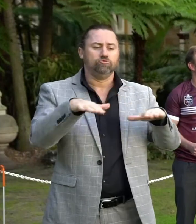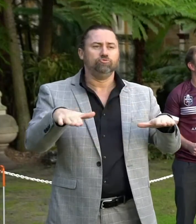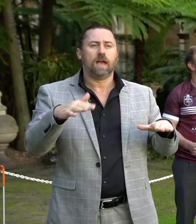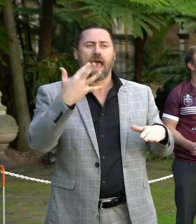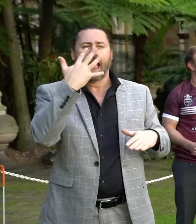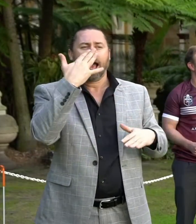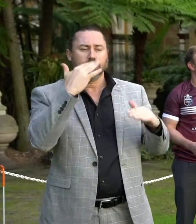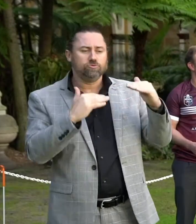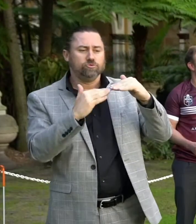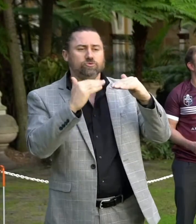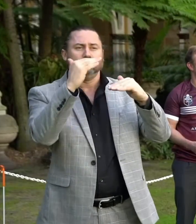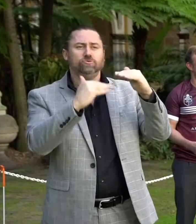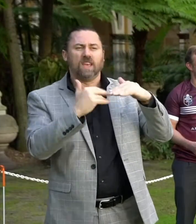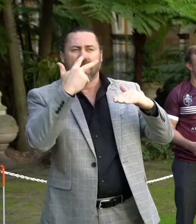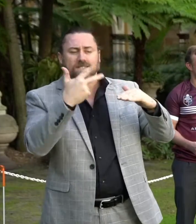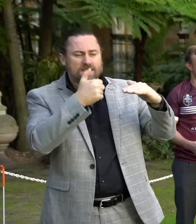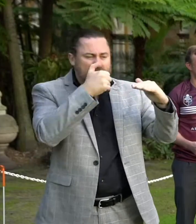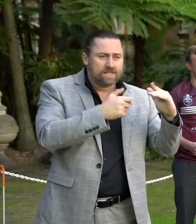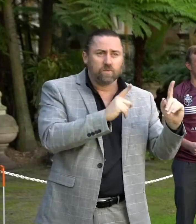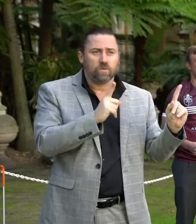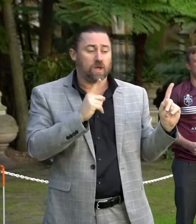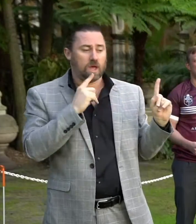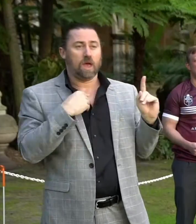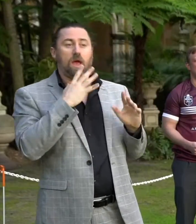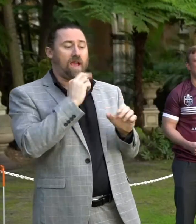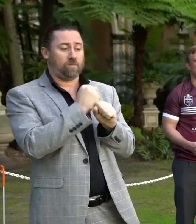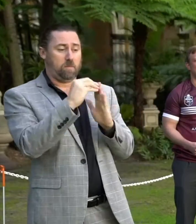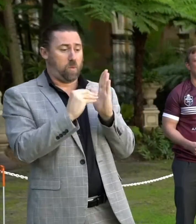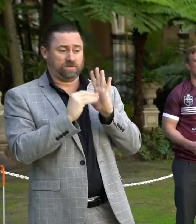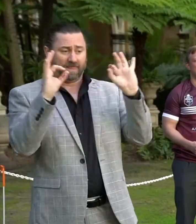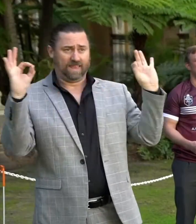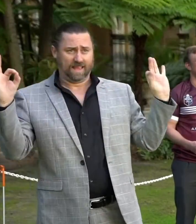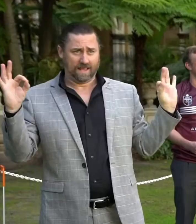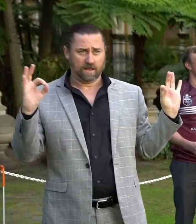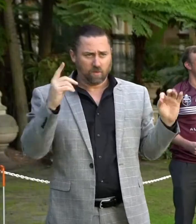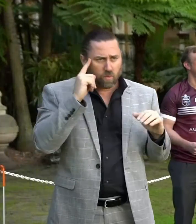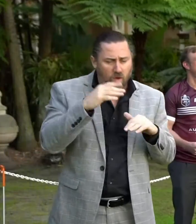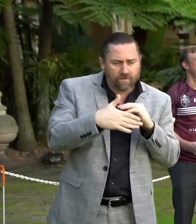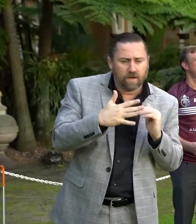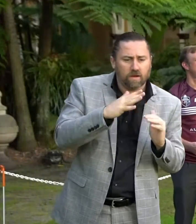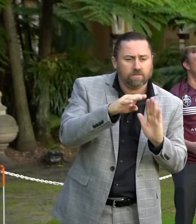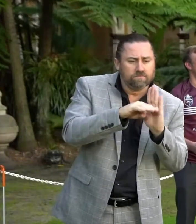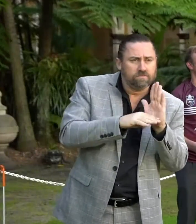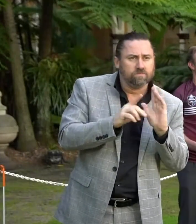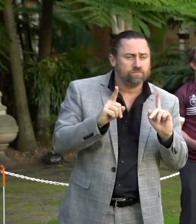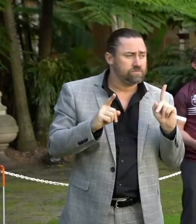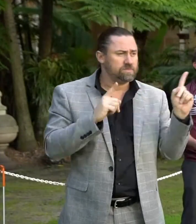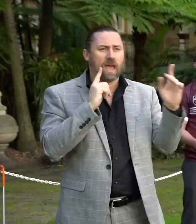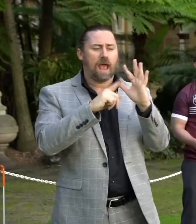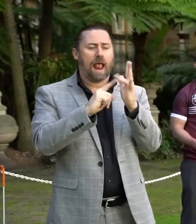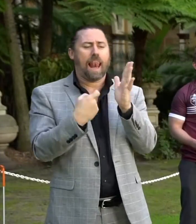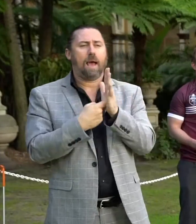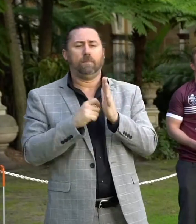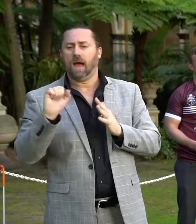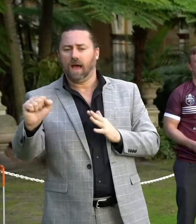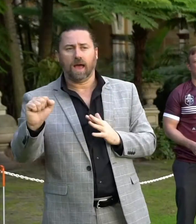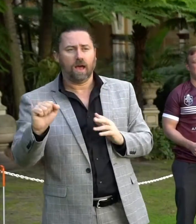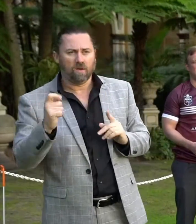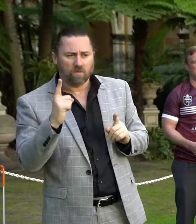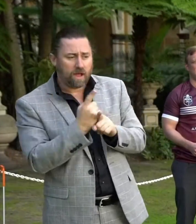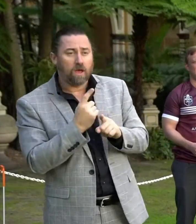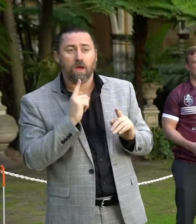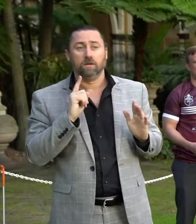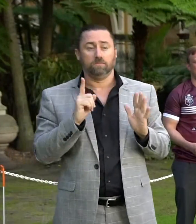that? There's What no do you government. make There is no government policy. what do you make of moves internally in Labor to raise Well, the age? the Labor Party has